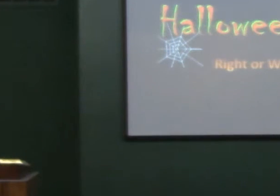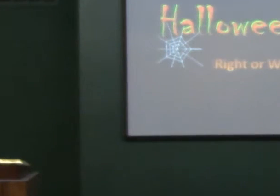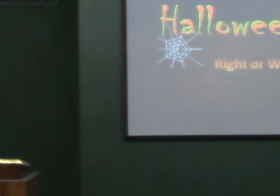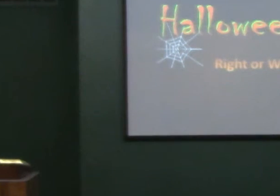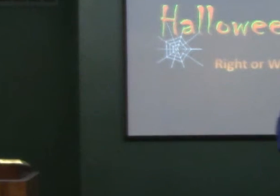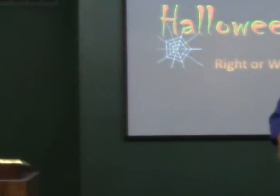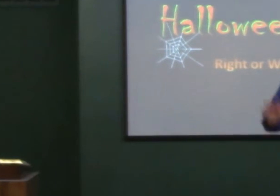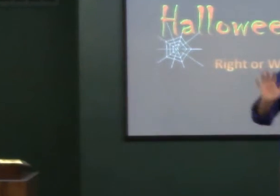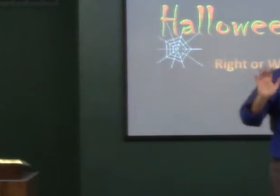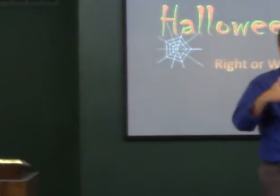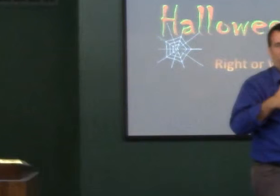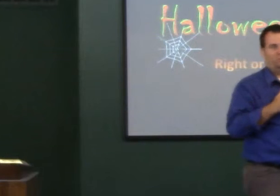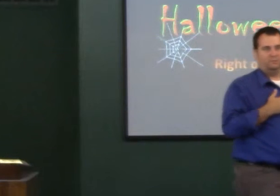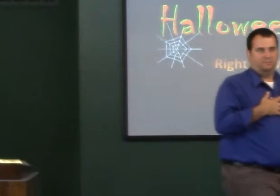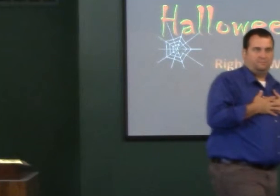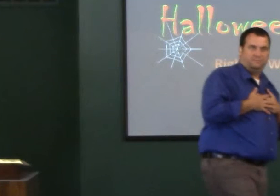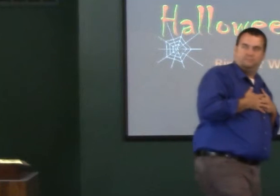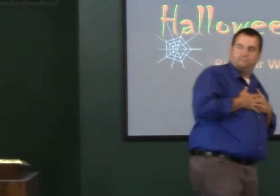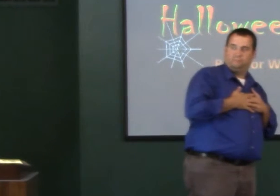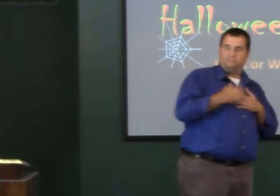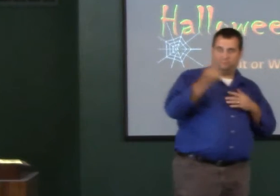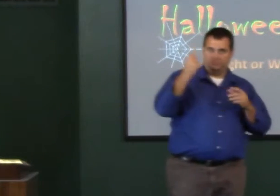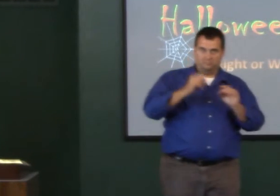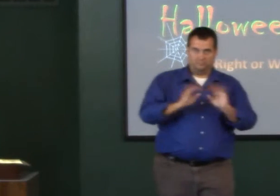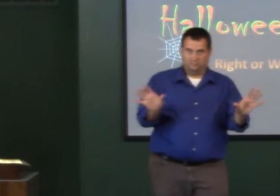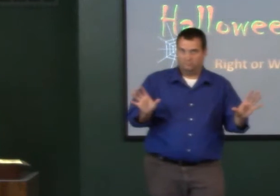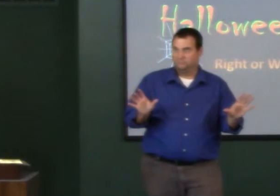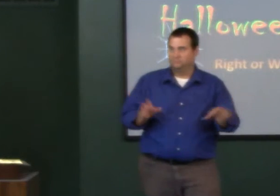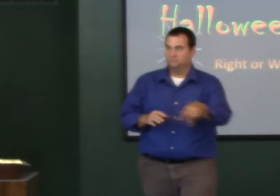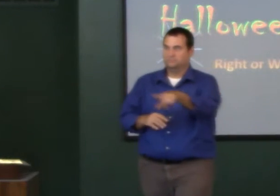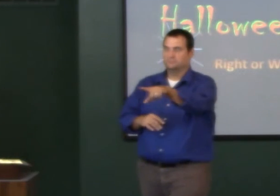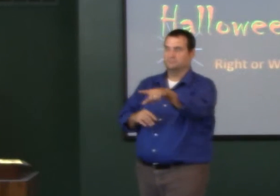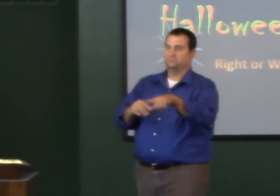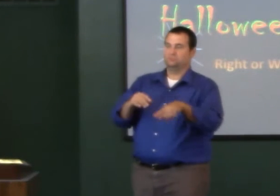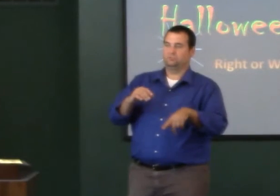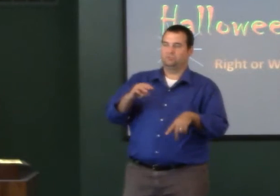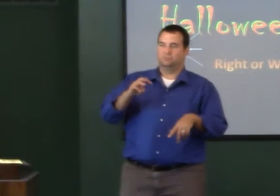of, you know, the killing, that is wrong.